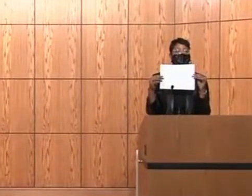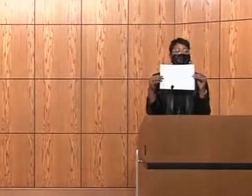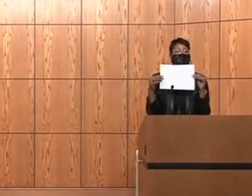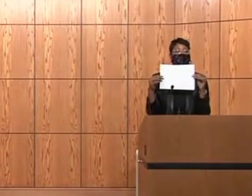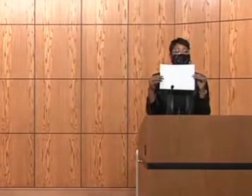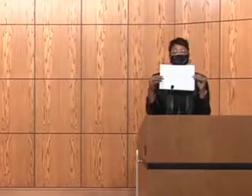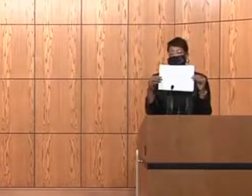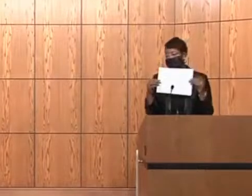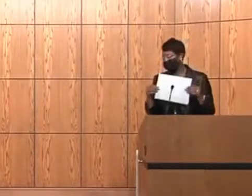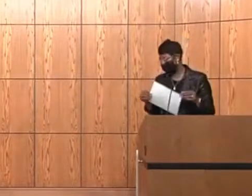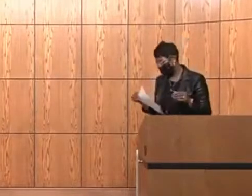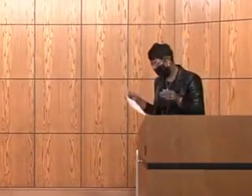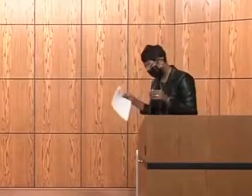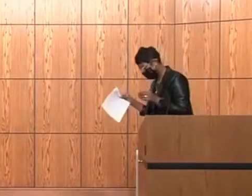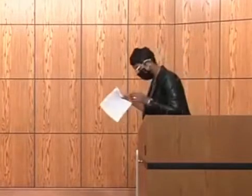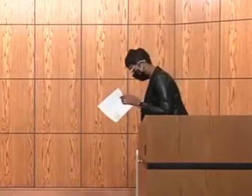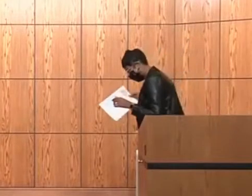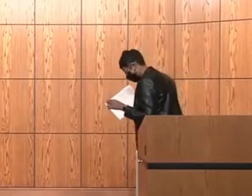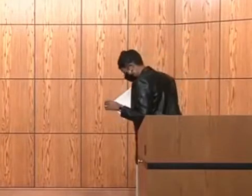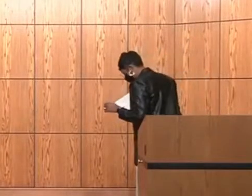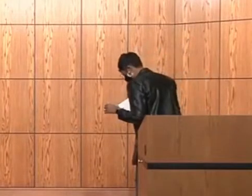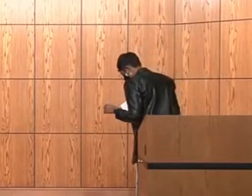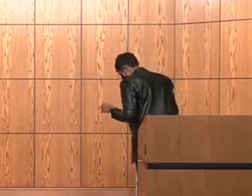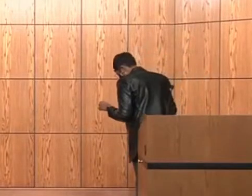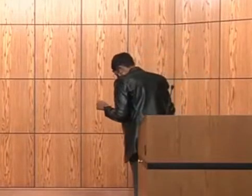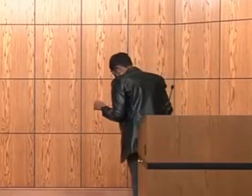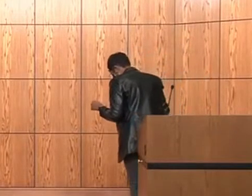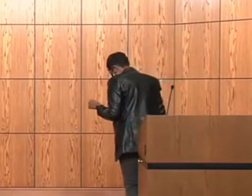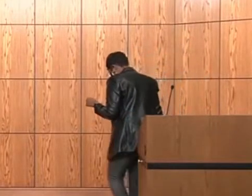Are you good? Thank you very much. I'm like sweating.